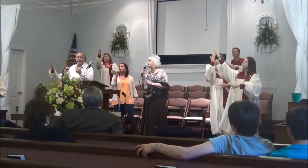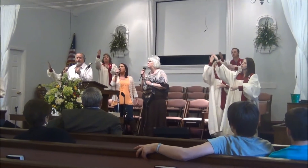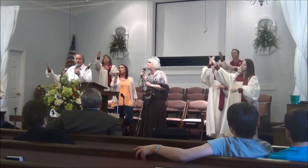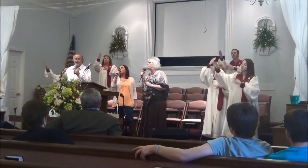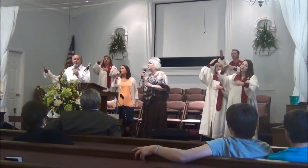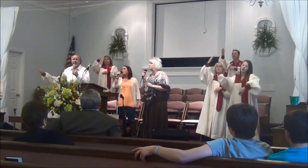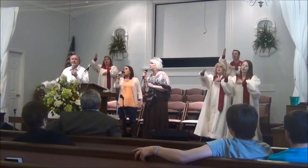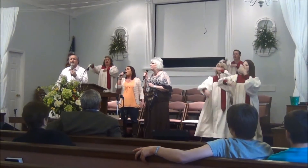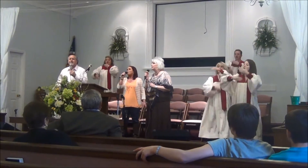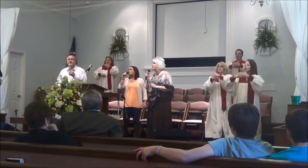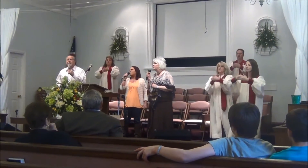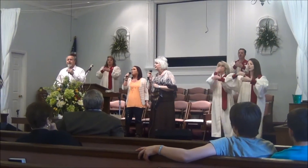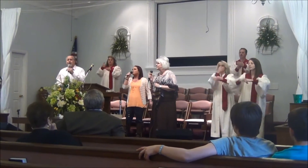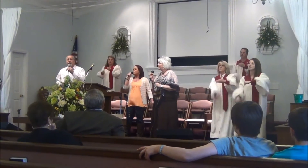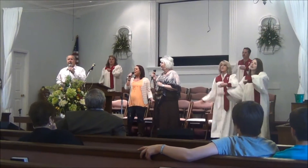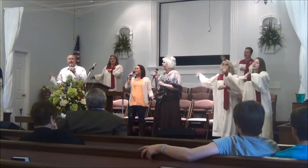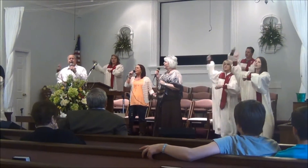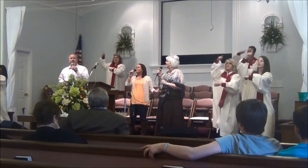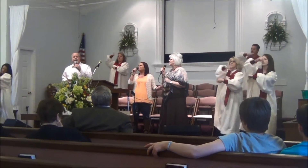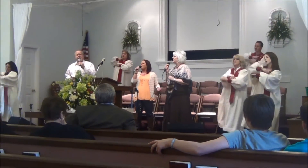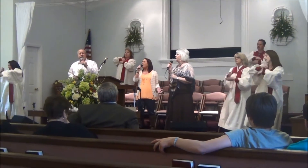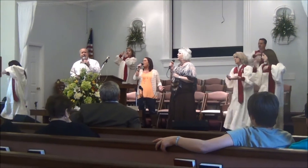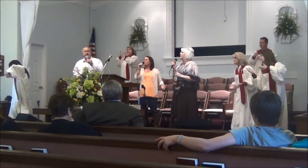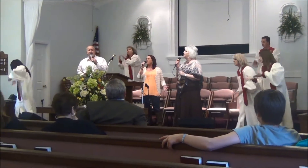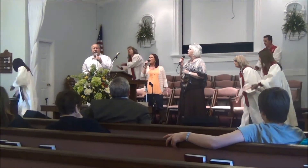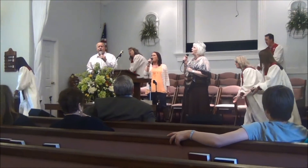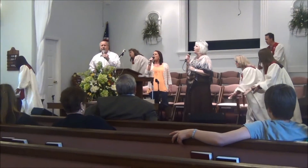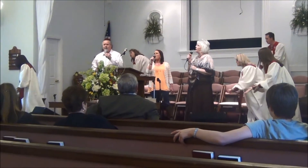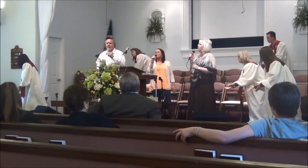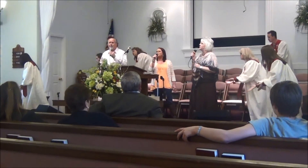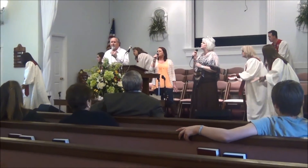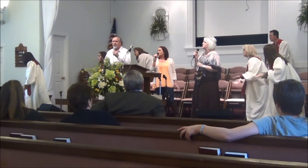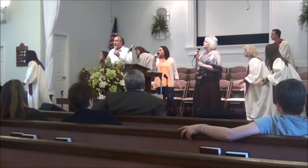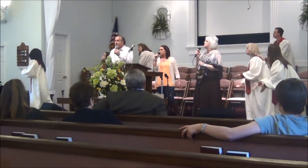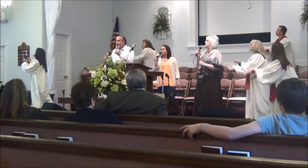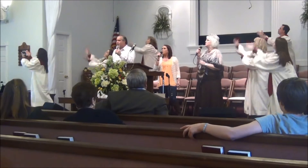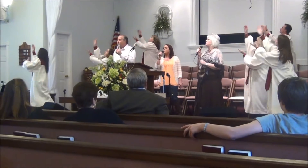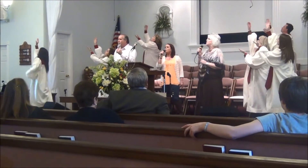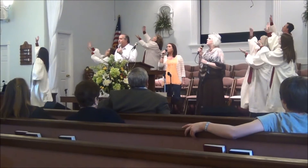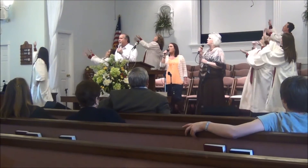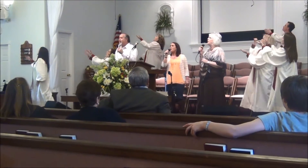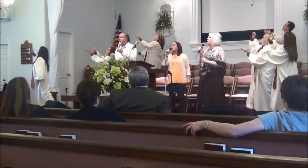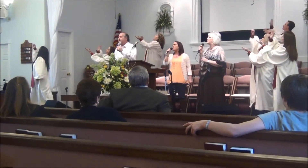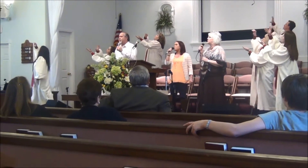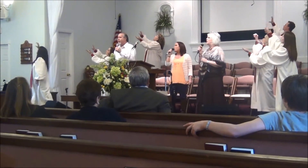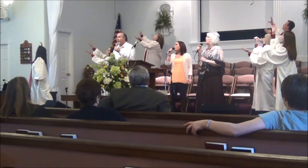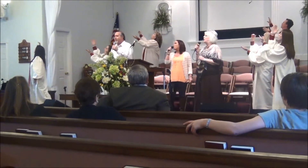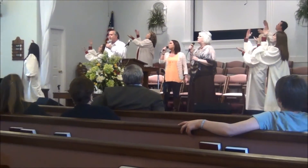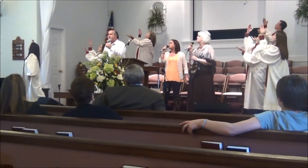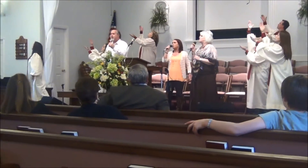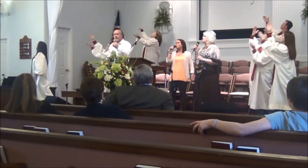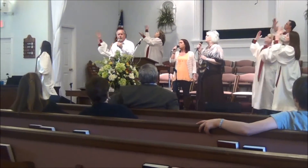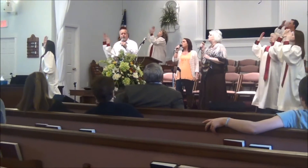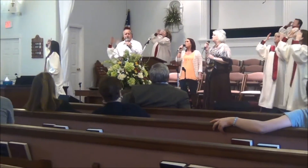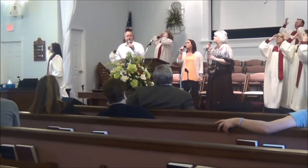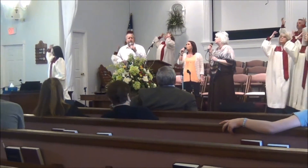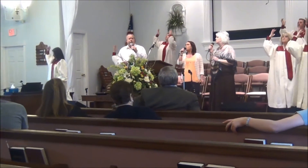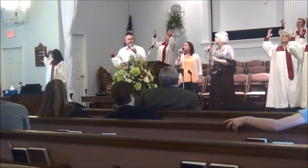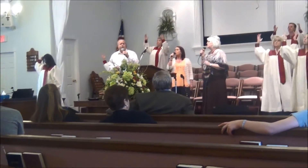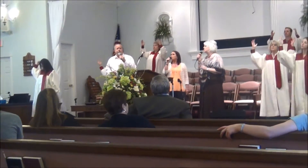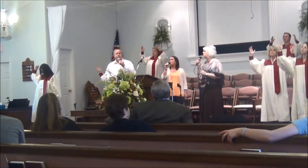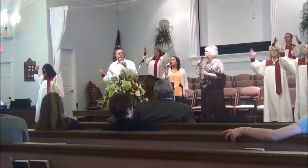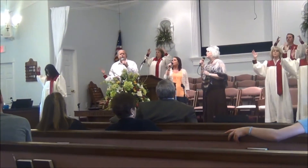All the days I've lost to the cross. You